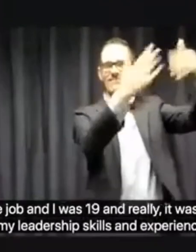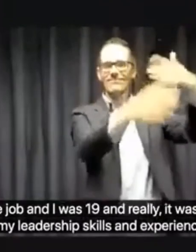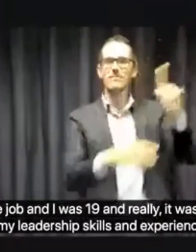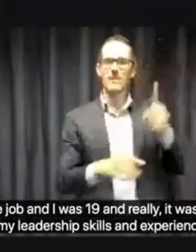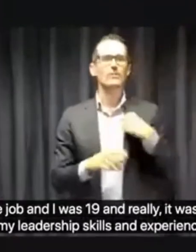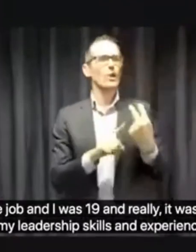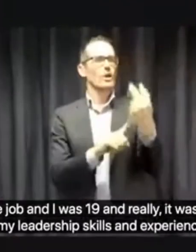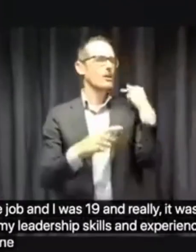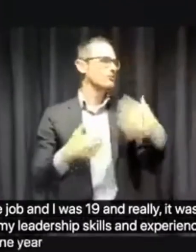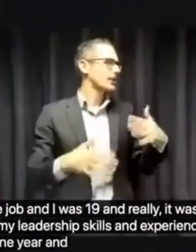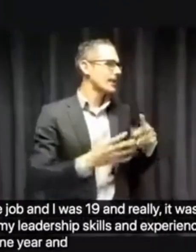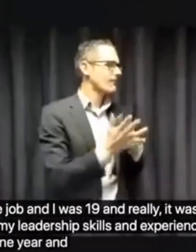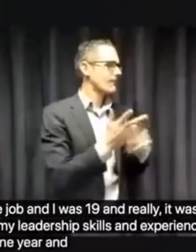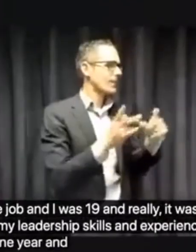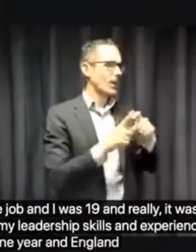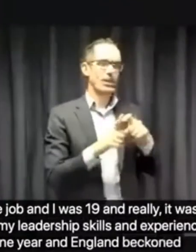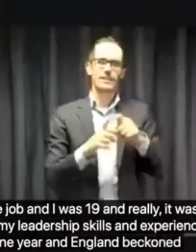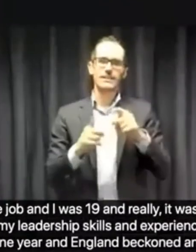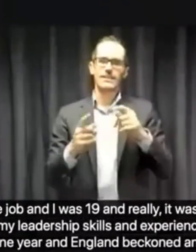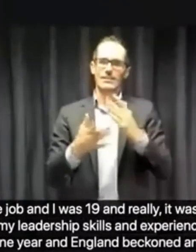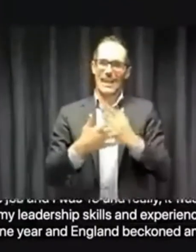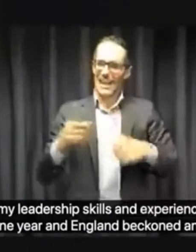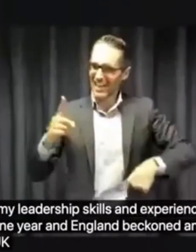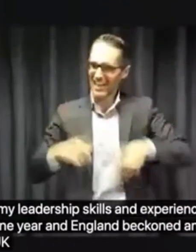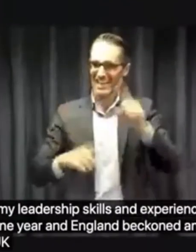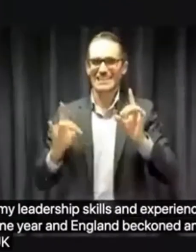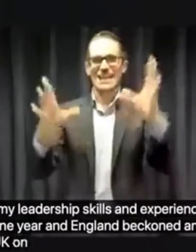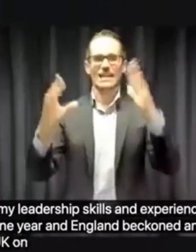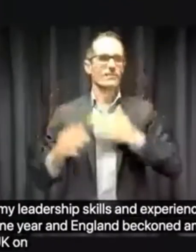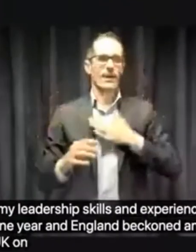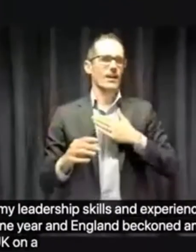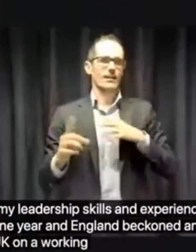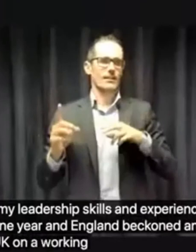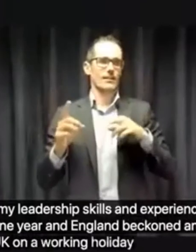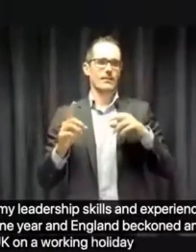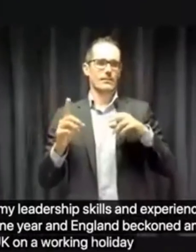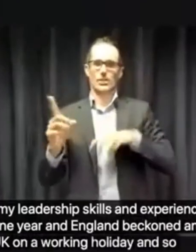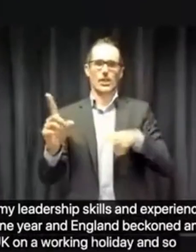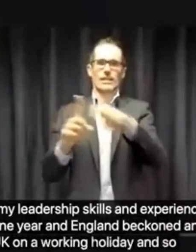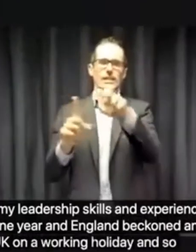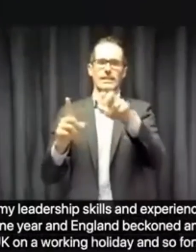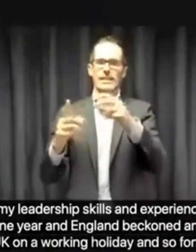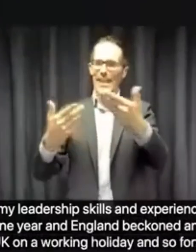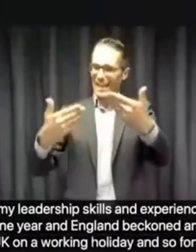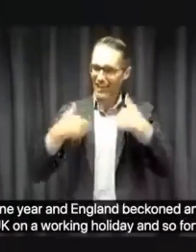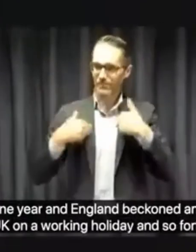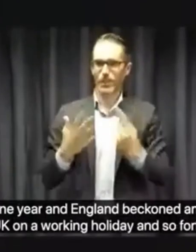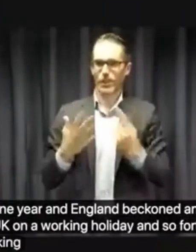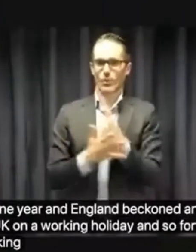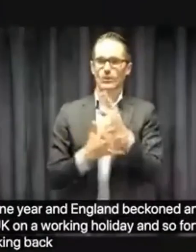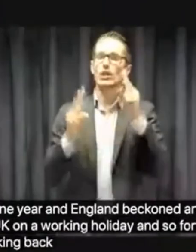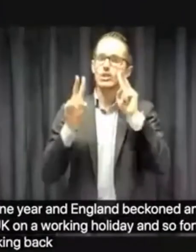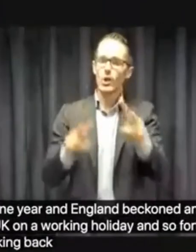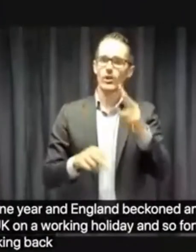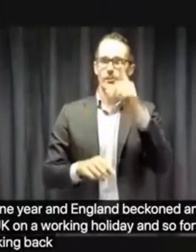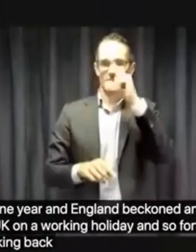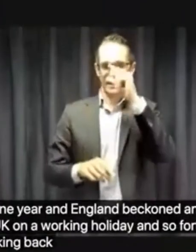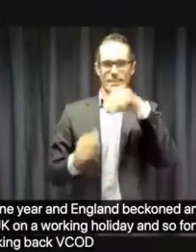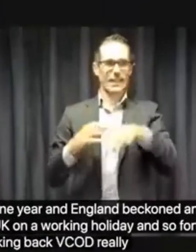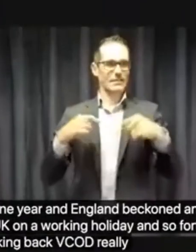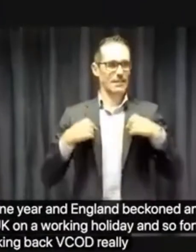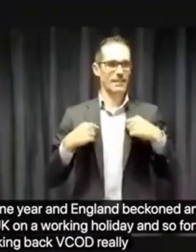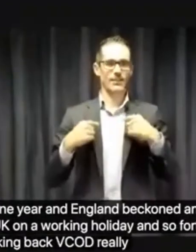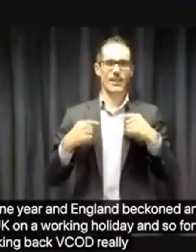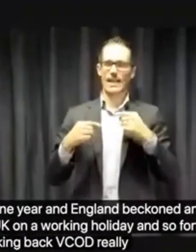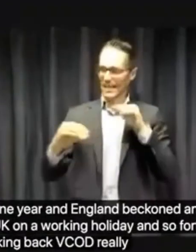carrier on working holiday and so forth, but looking back, PCOT really kickstarted my journey. It gave me the